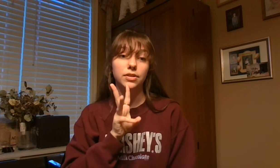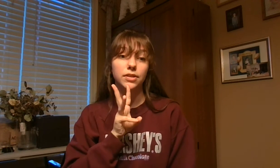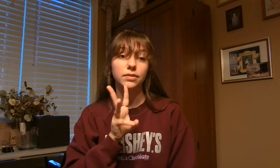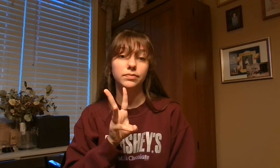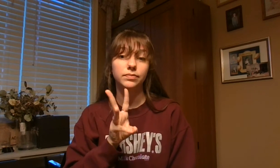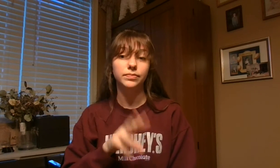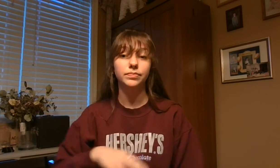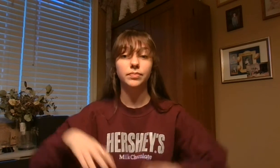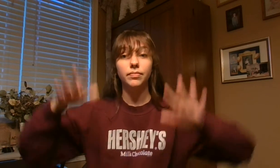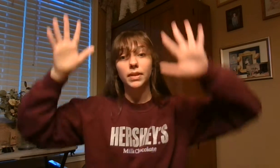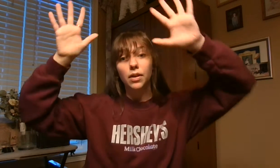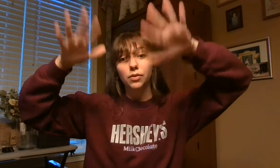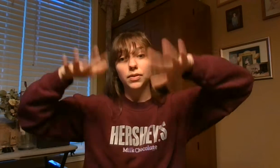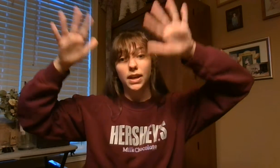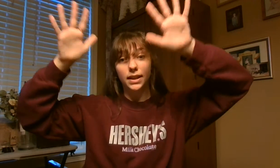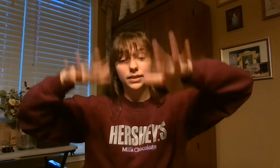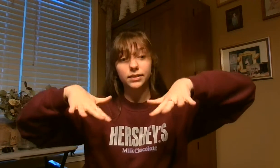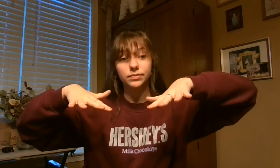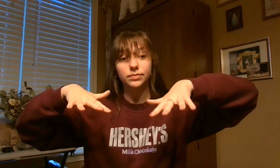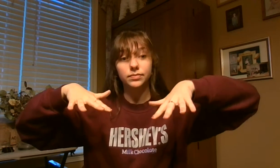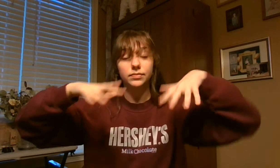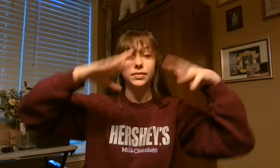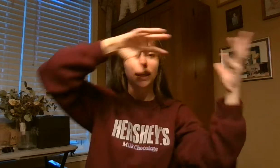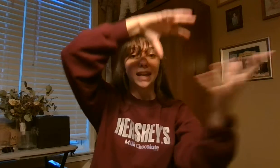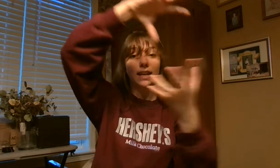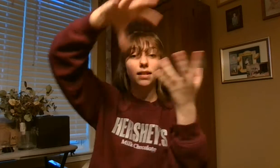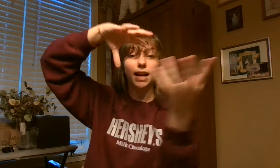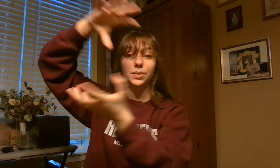water, rain, and cloud.